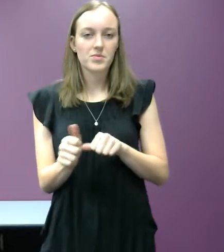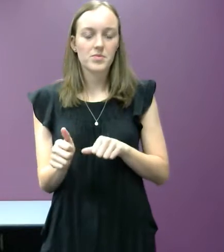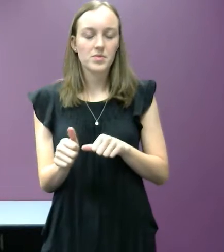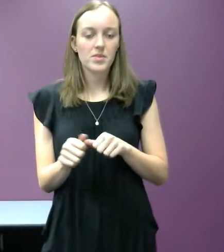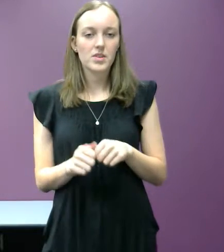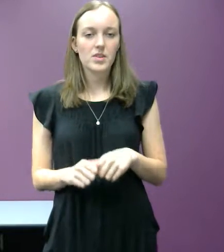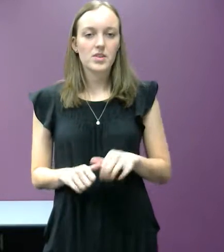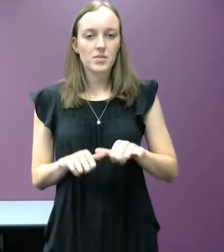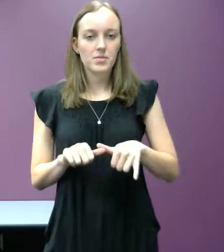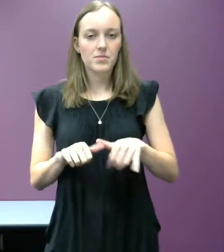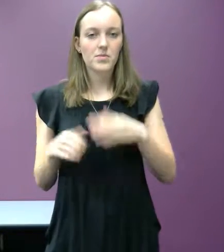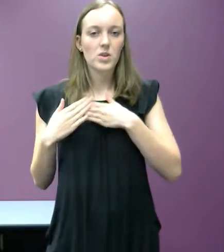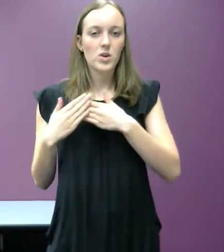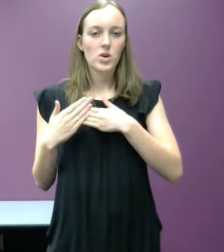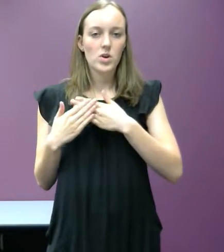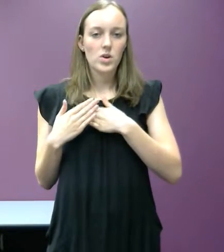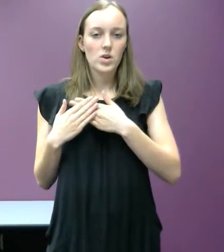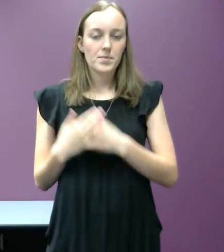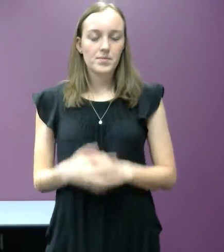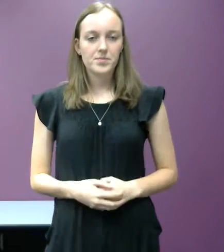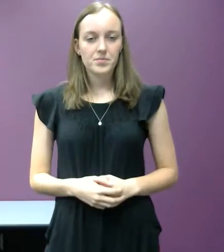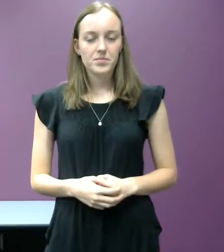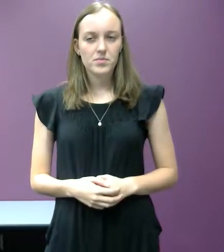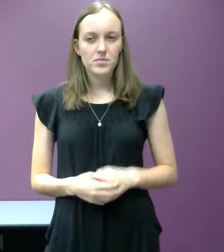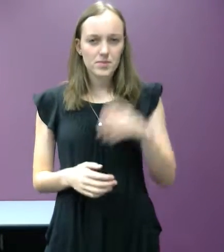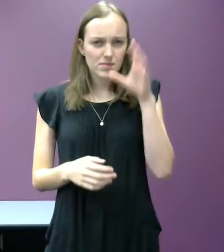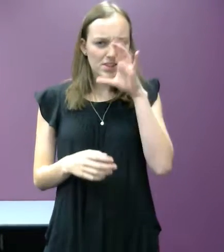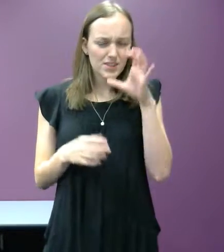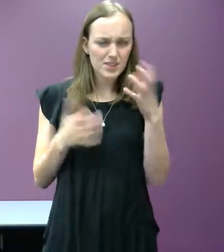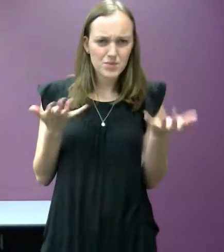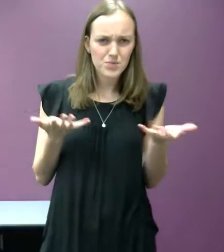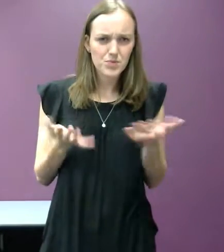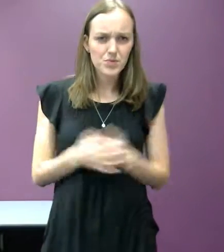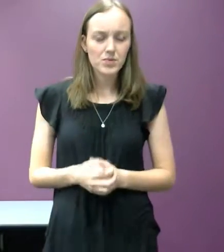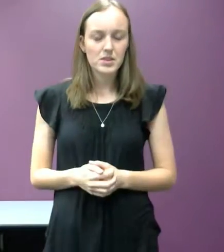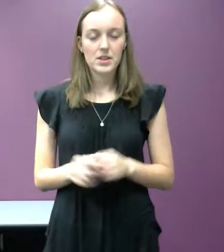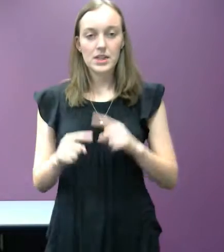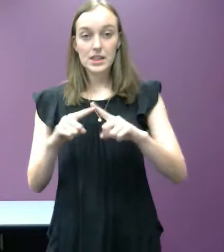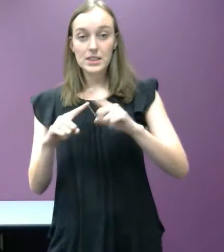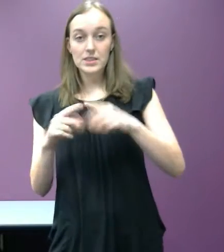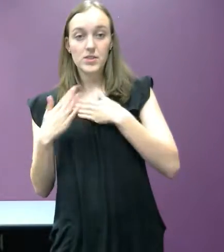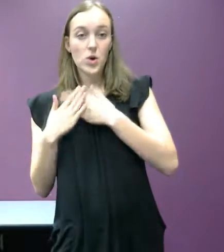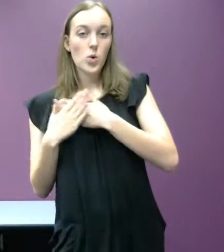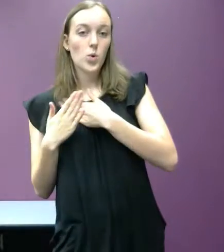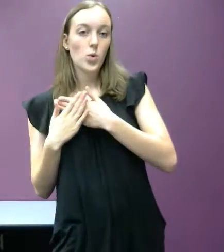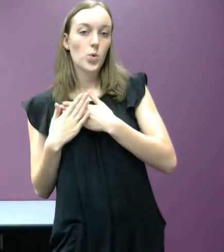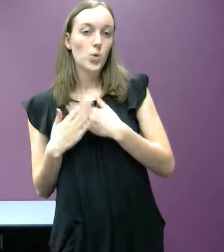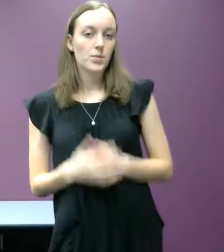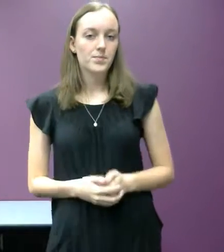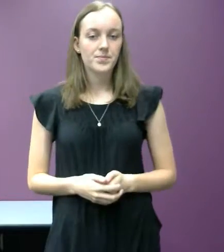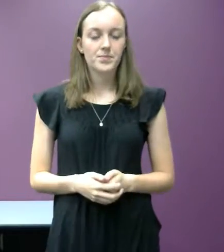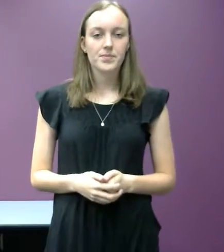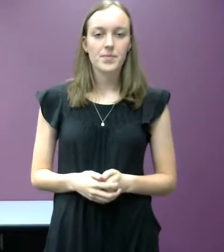rate, we noticed how we really had a different heart rate when we were doing different